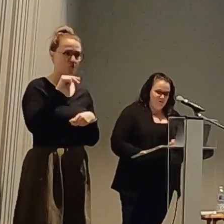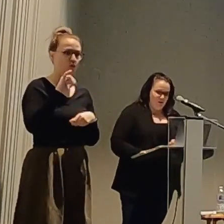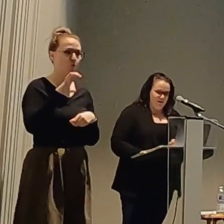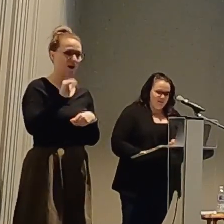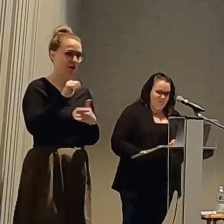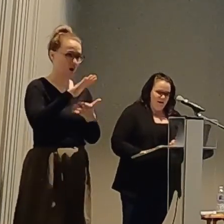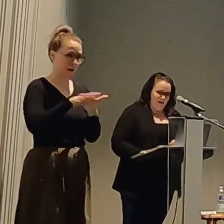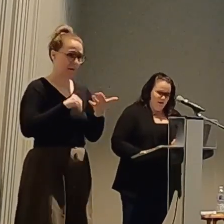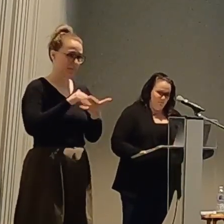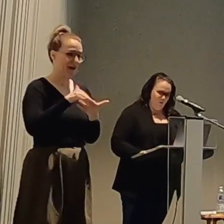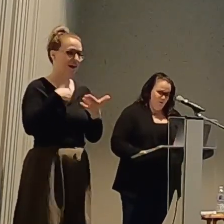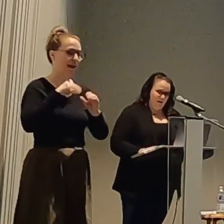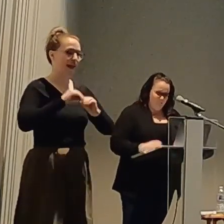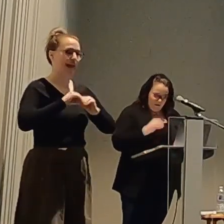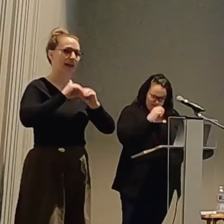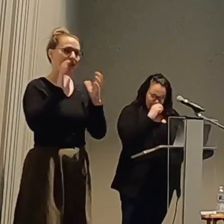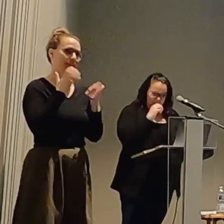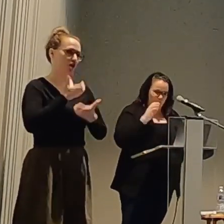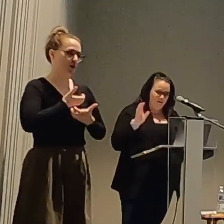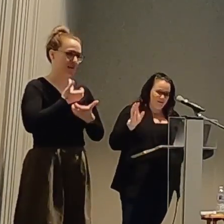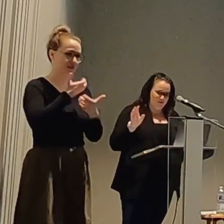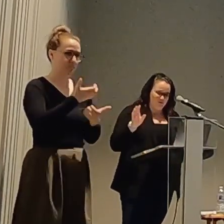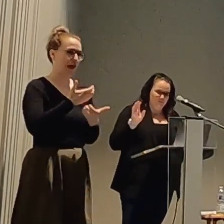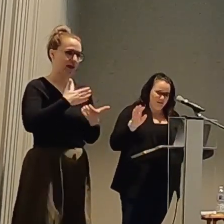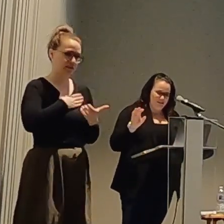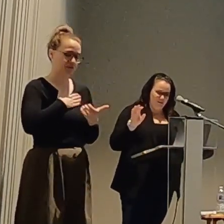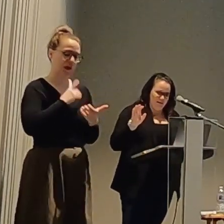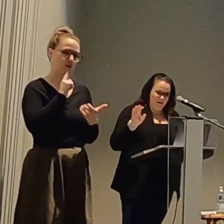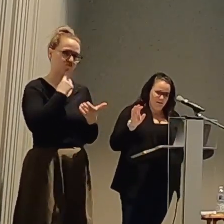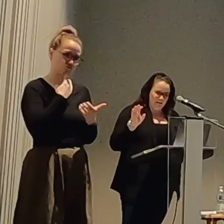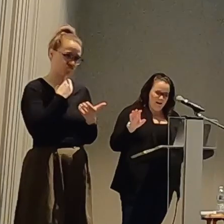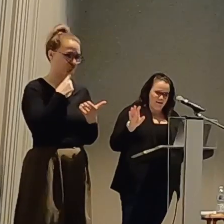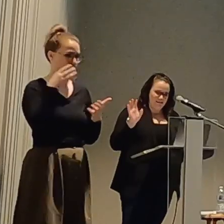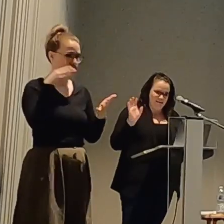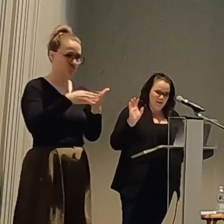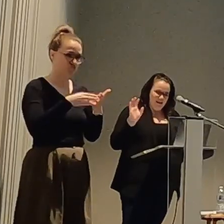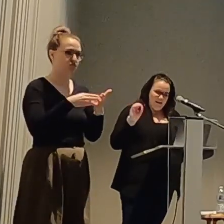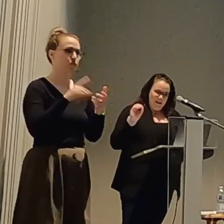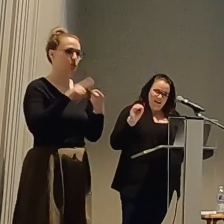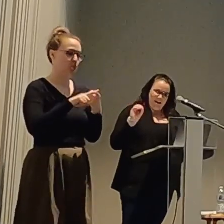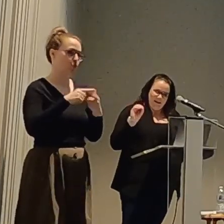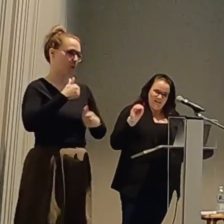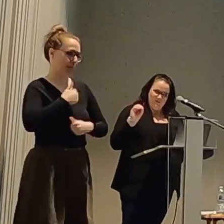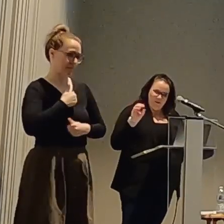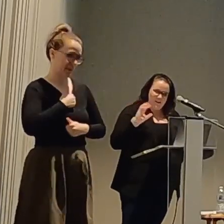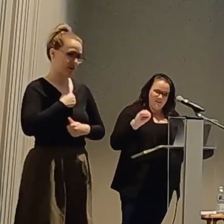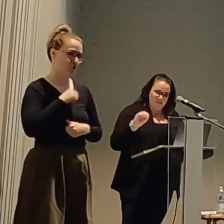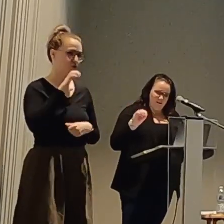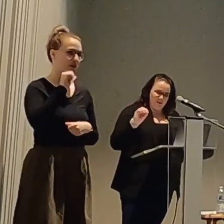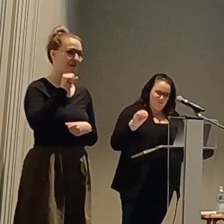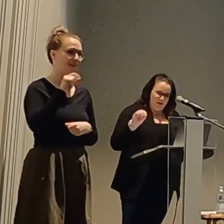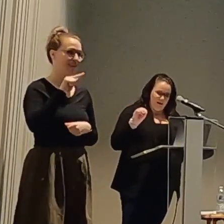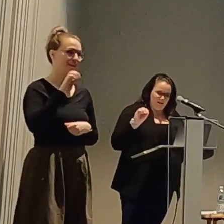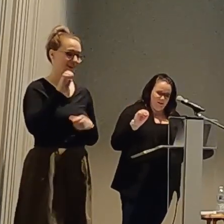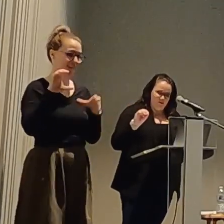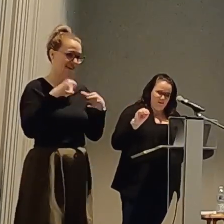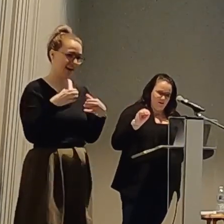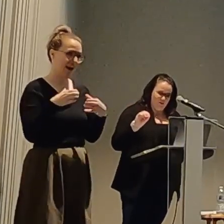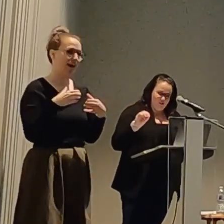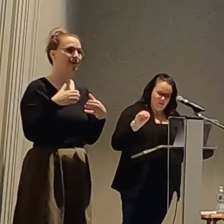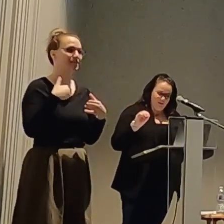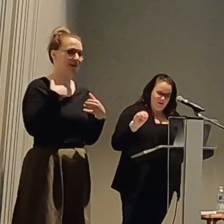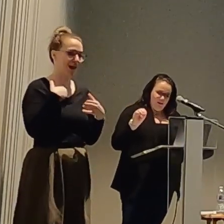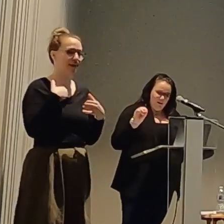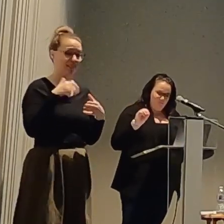clearly express my abhorrence to military caste, and which has sunk Spain into